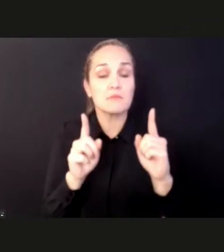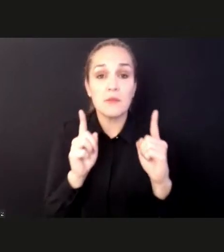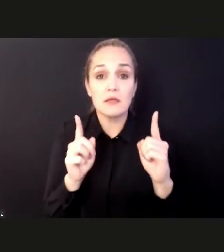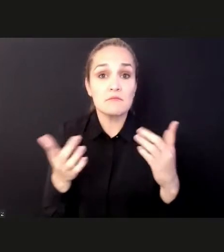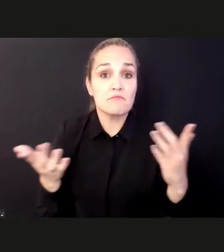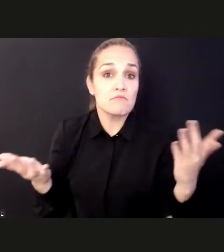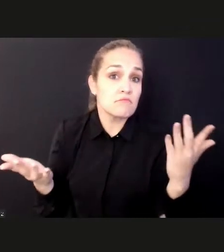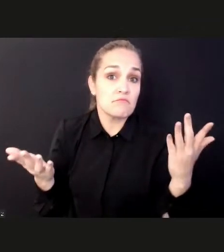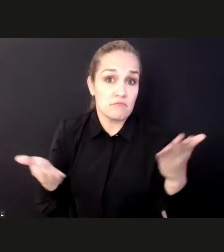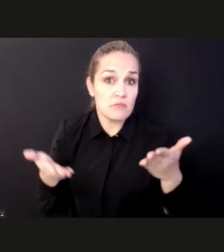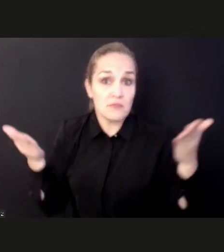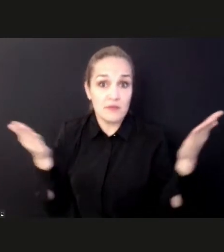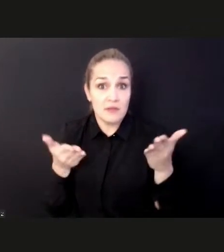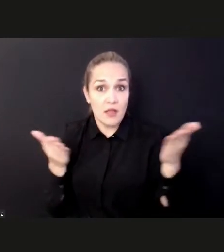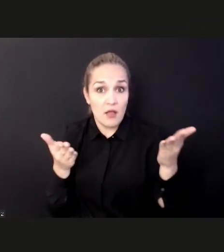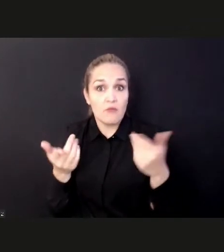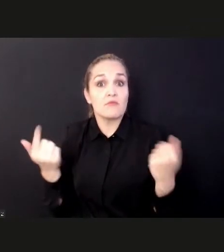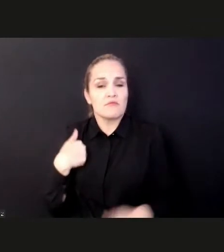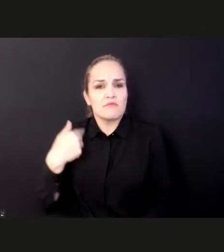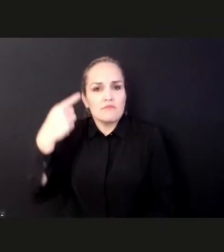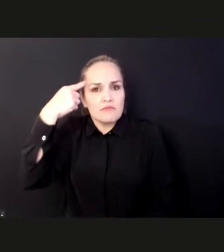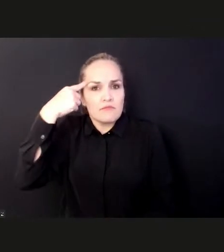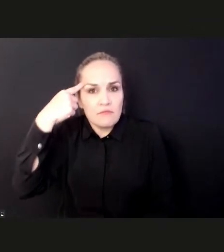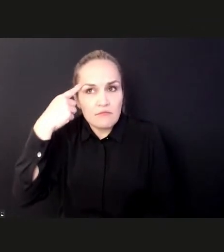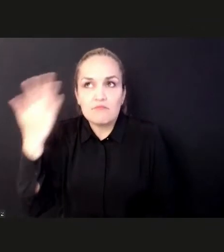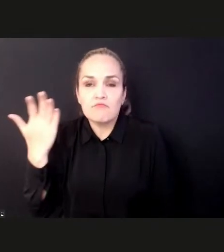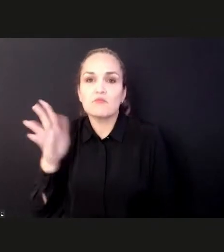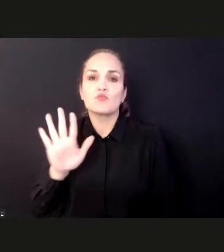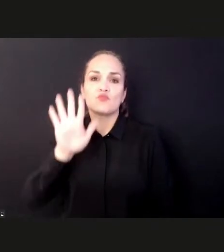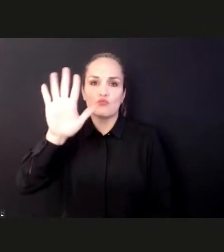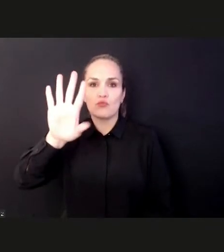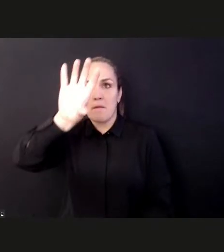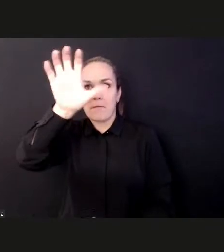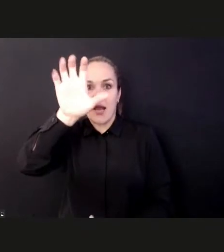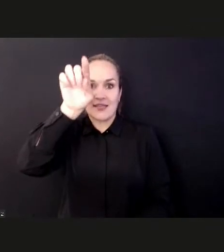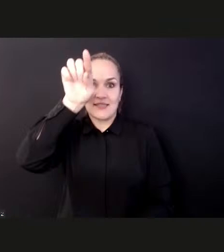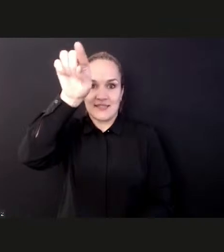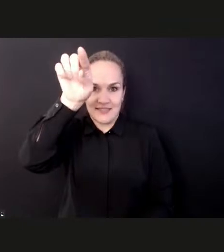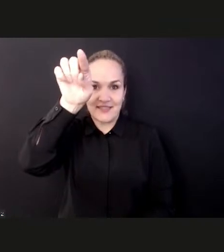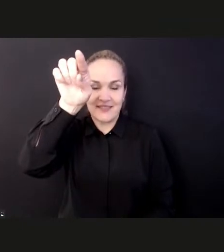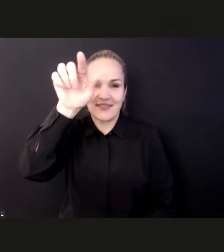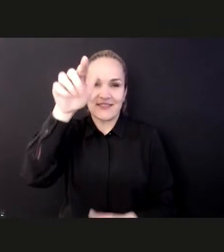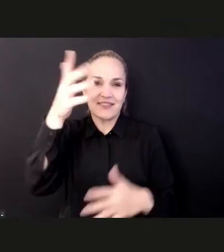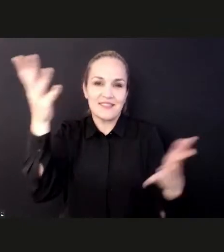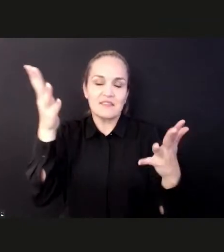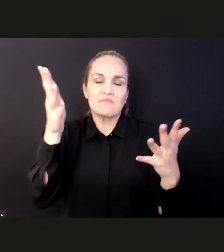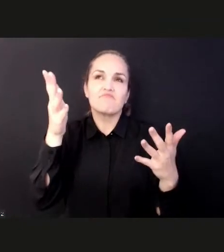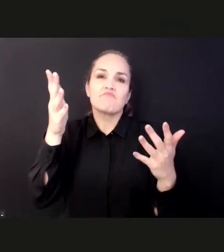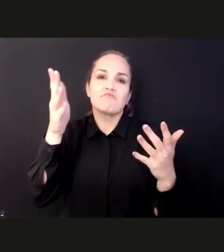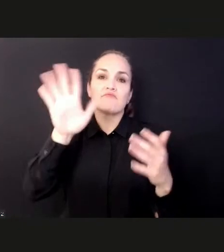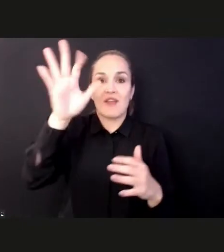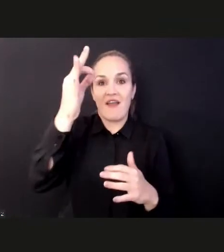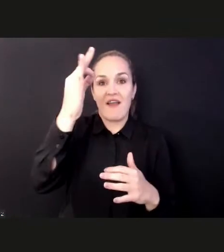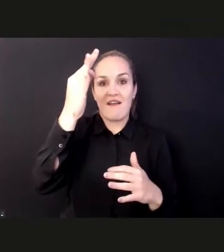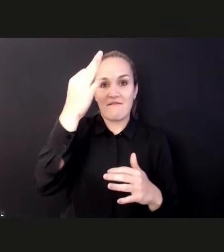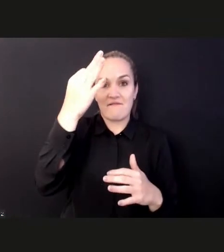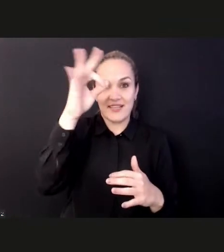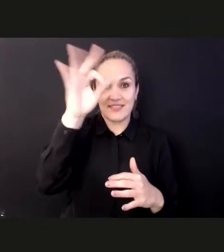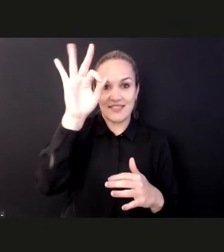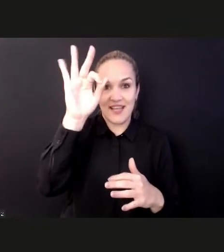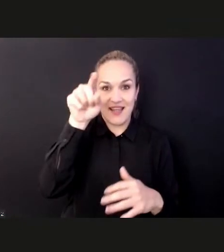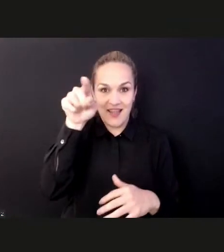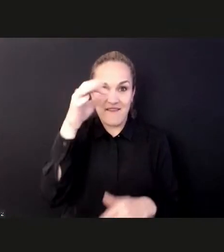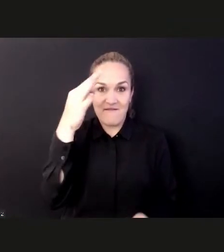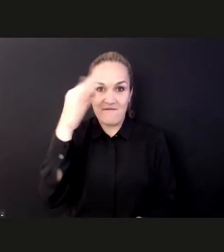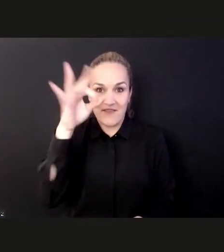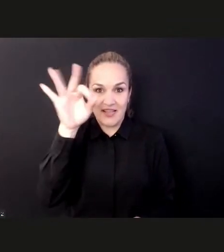be France. If you're Anglophone countries, your main markets tend to be the Anglophone-speaking countries of the West, for example, the United Kingdom,